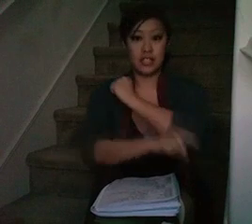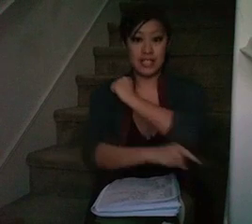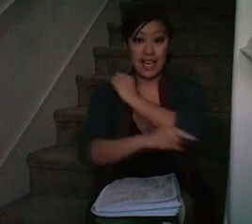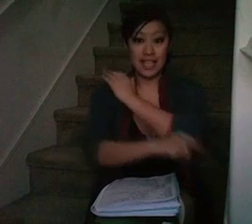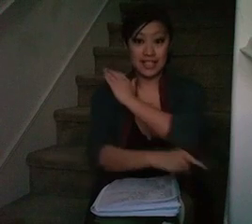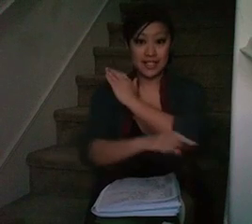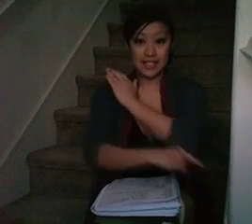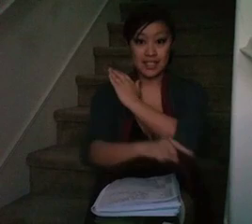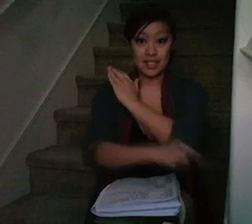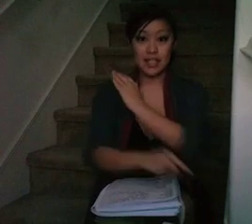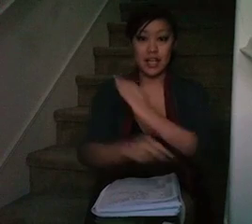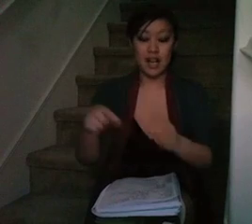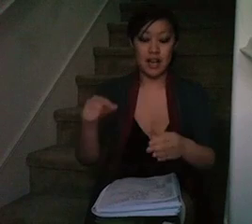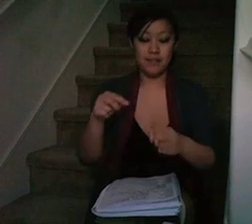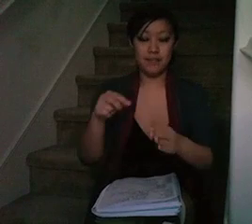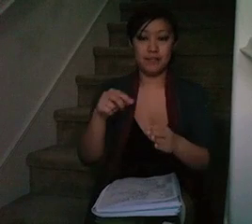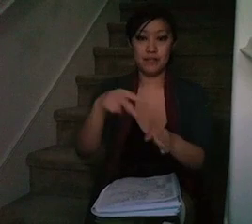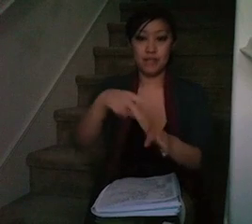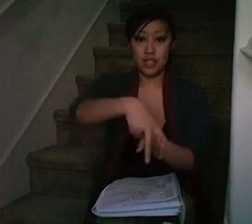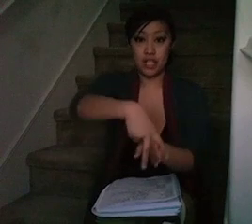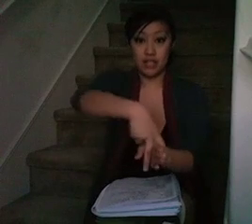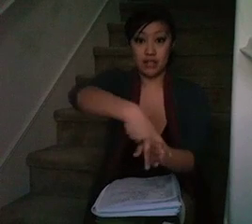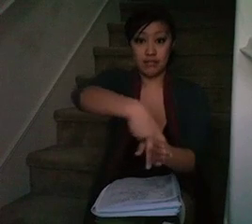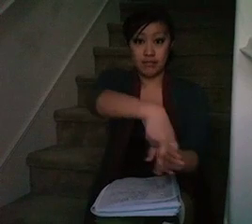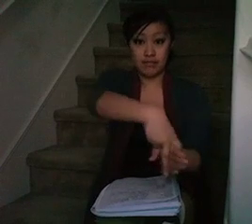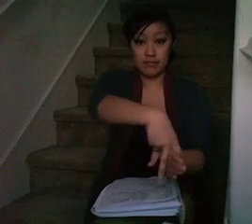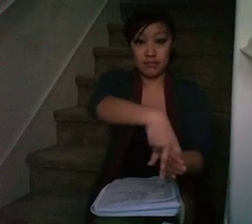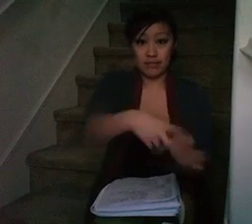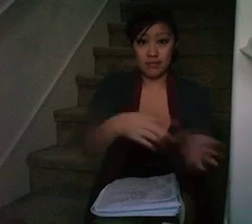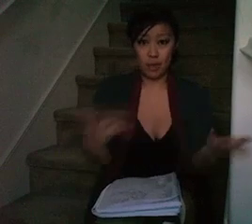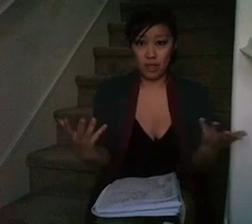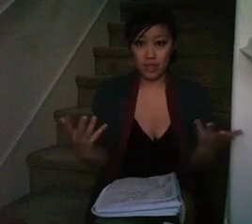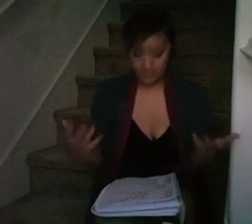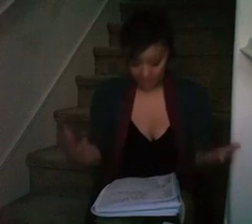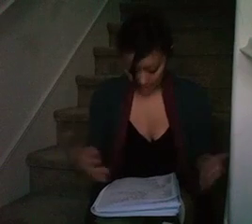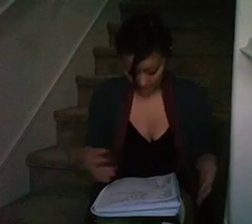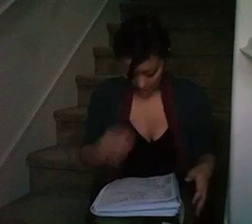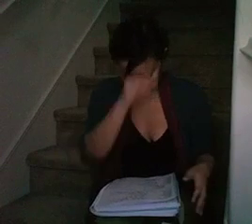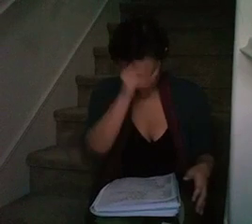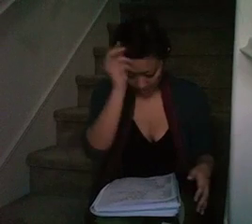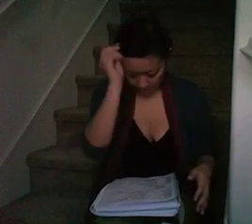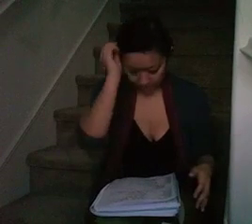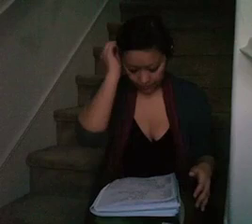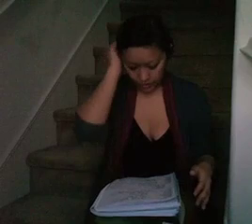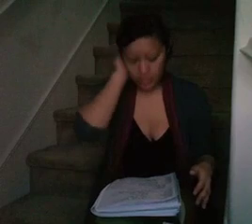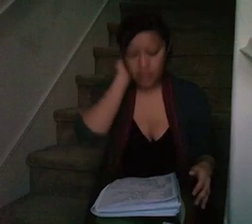a test, um, cheat, for a horse, um, cheerful,